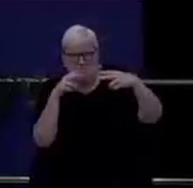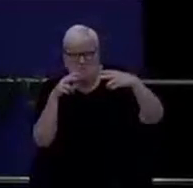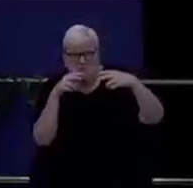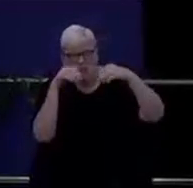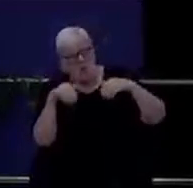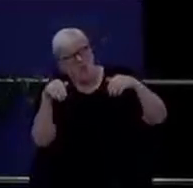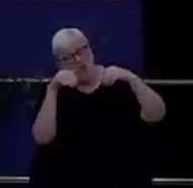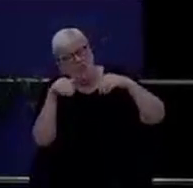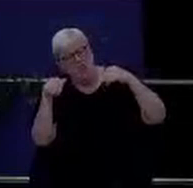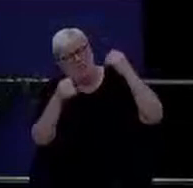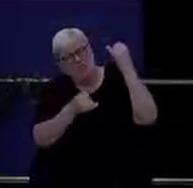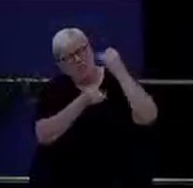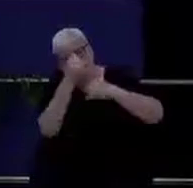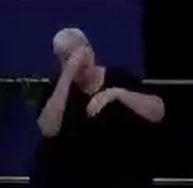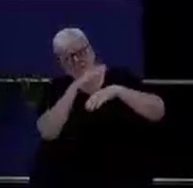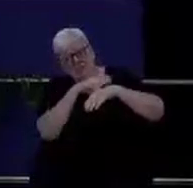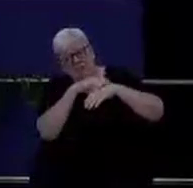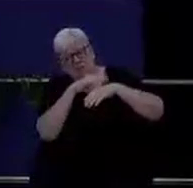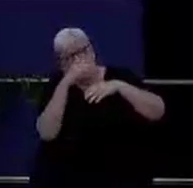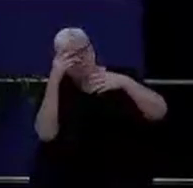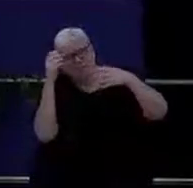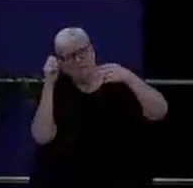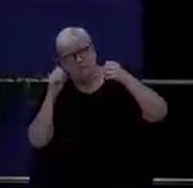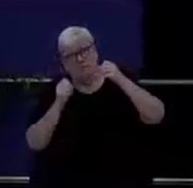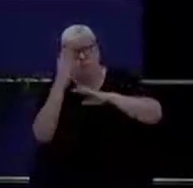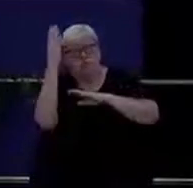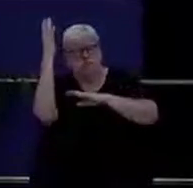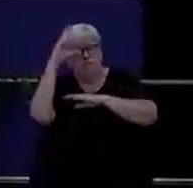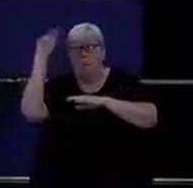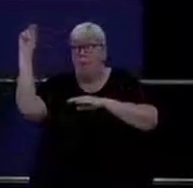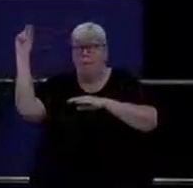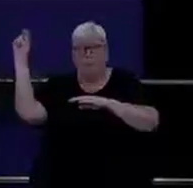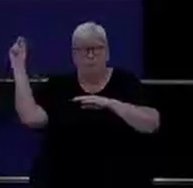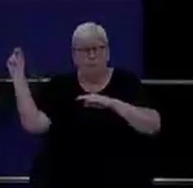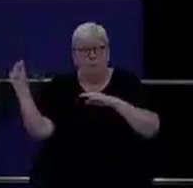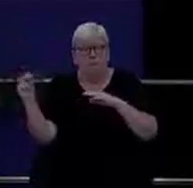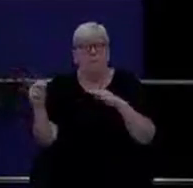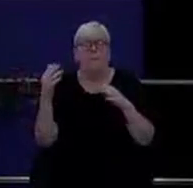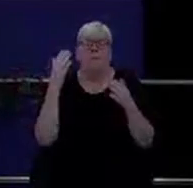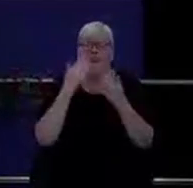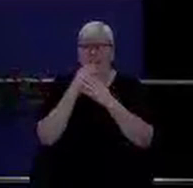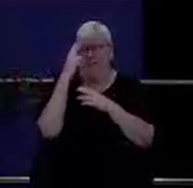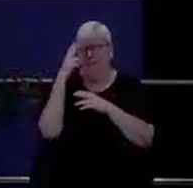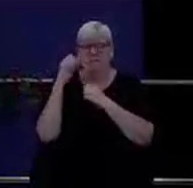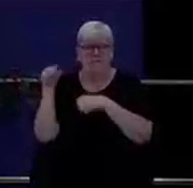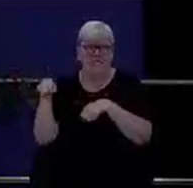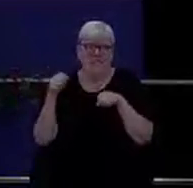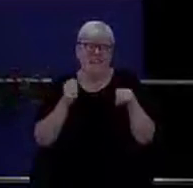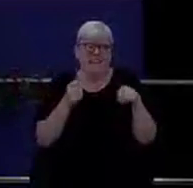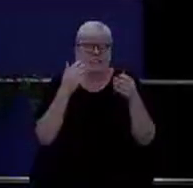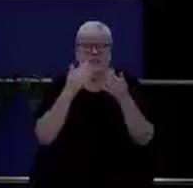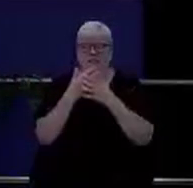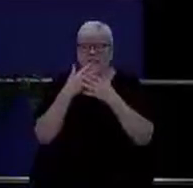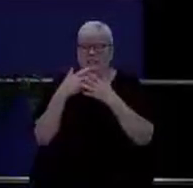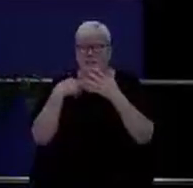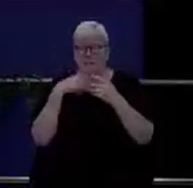waited until the very last moment to alight. I have even seen them skiing. Driving carefully